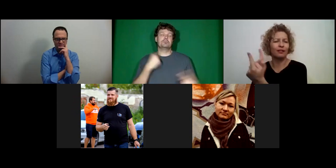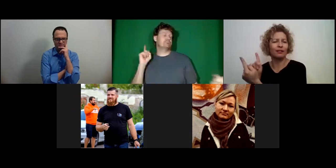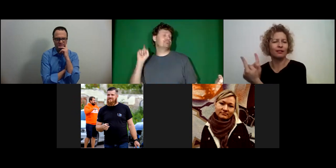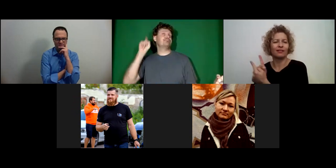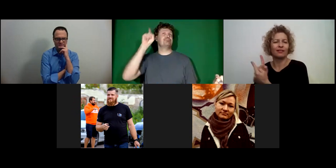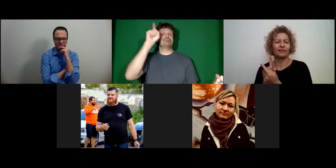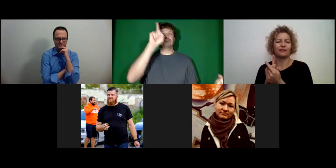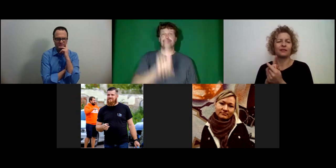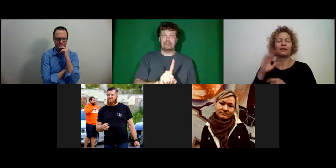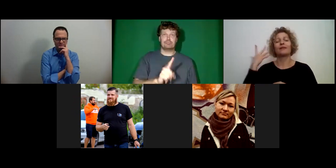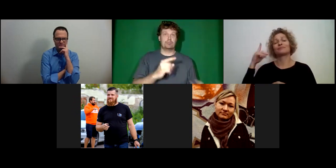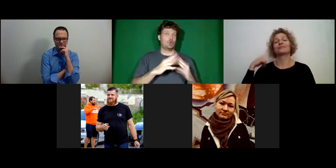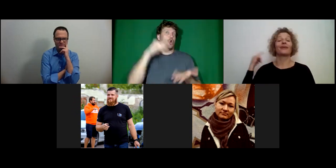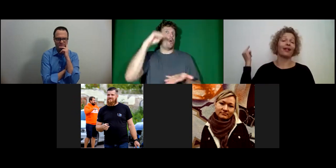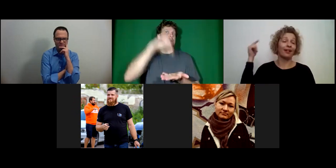deaf people that I met.